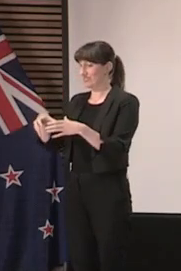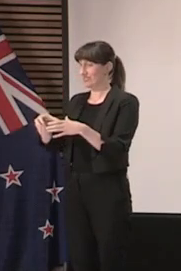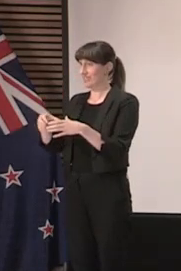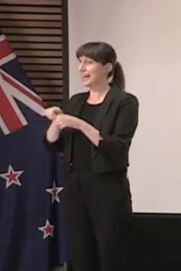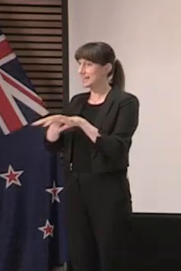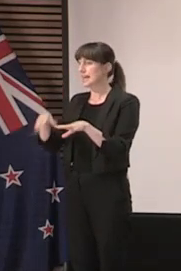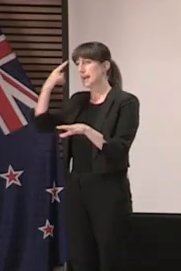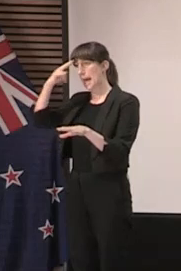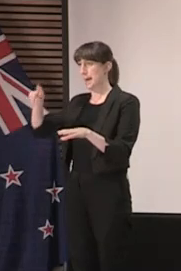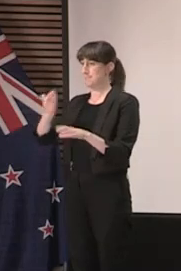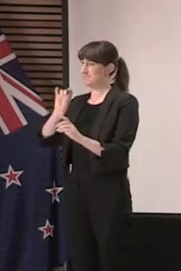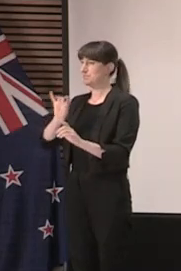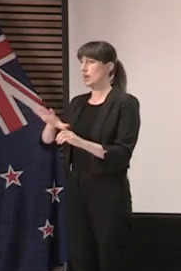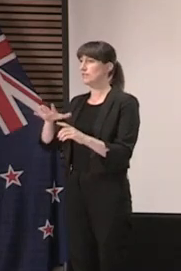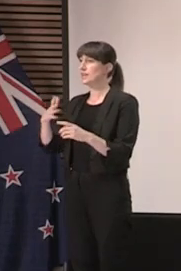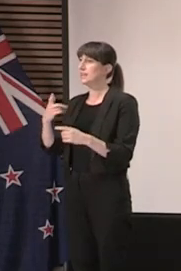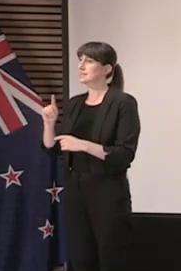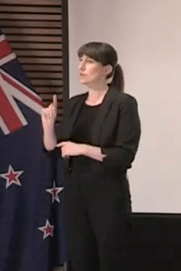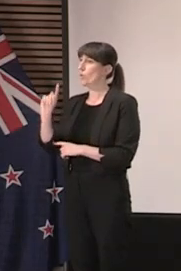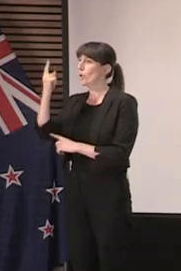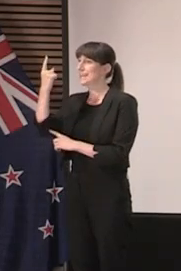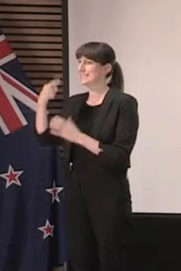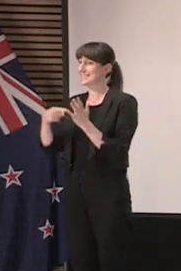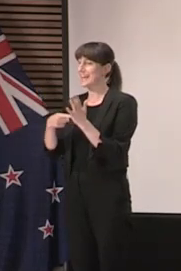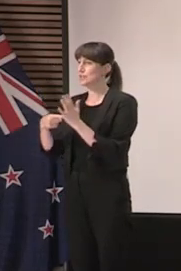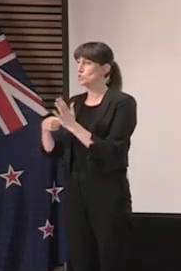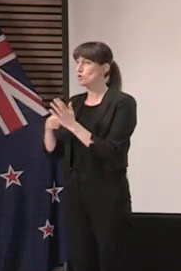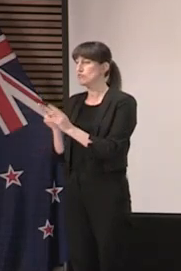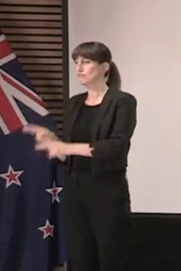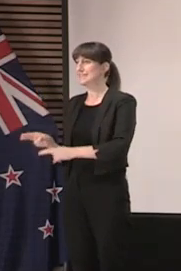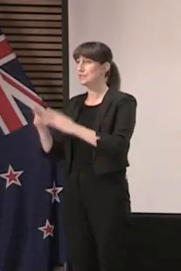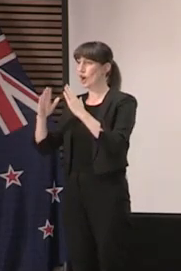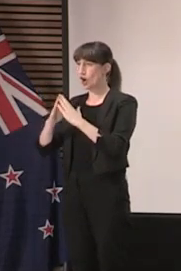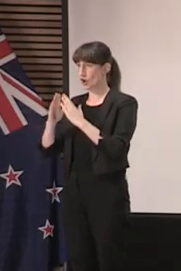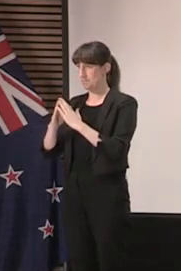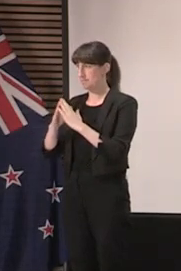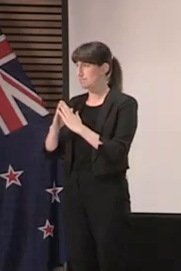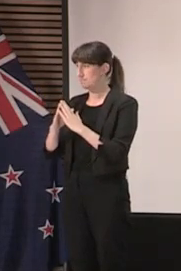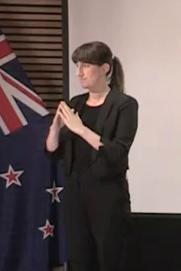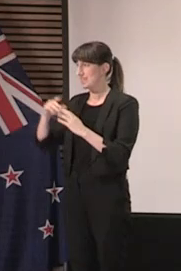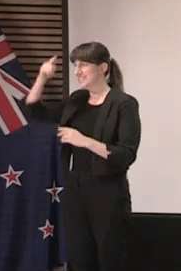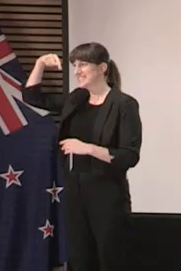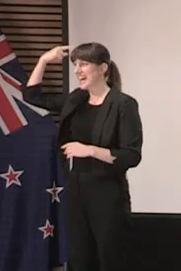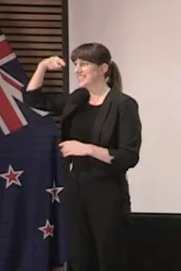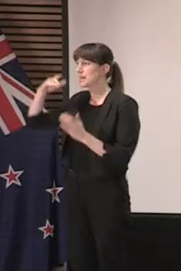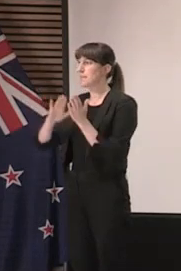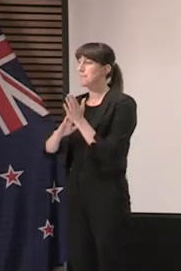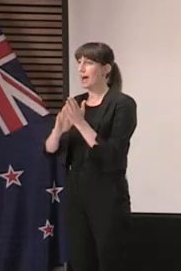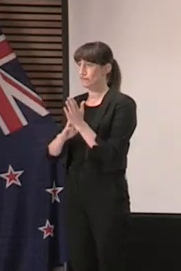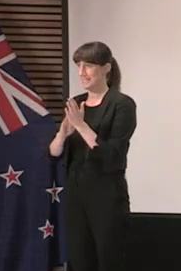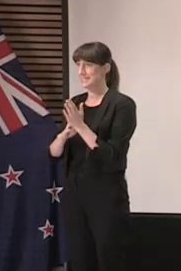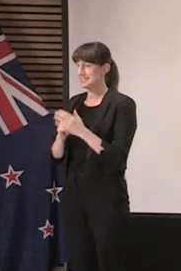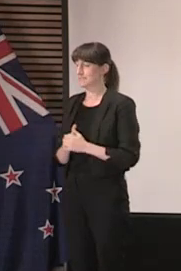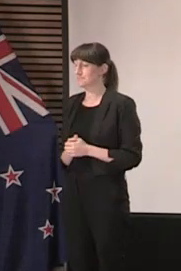Margaret Rest Home in Te Atatu in Auckland. That facility is working very closely with the DHB to contain the